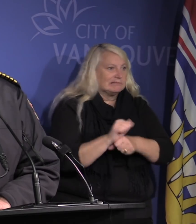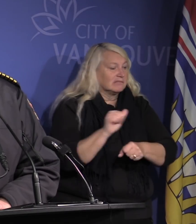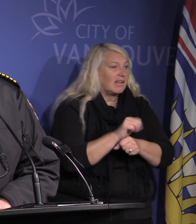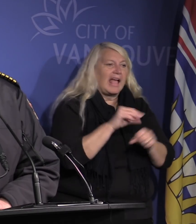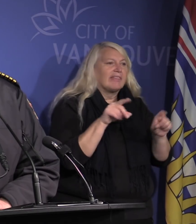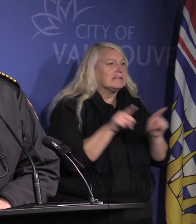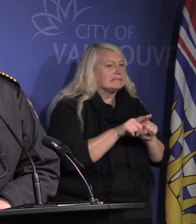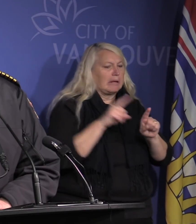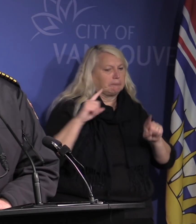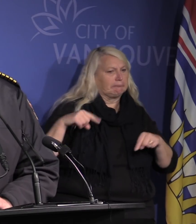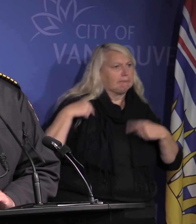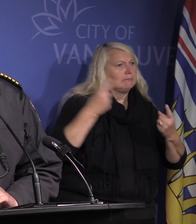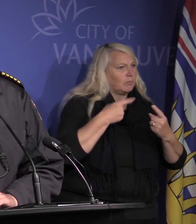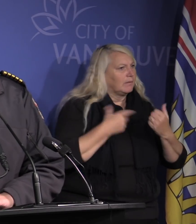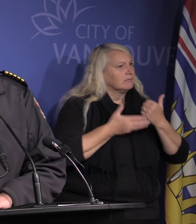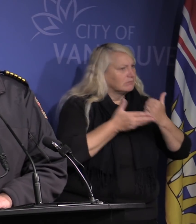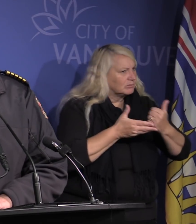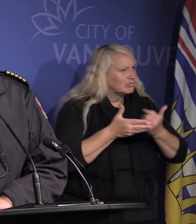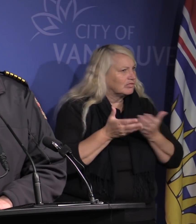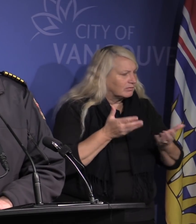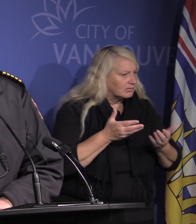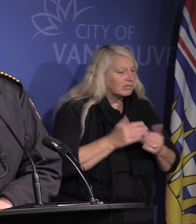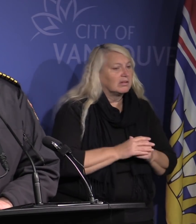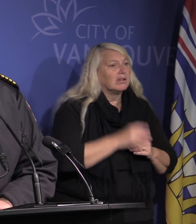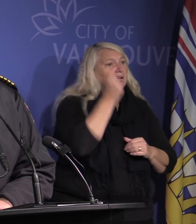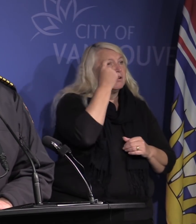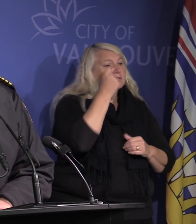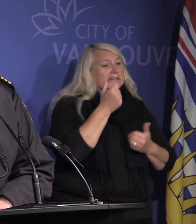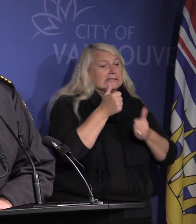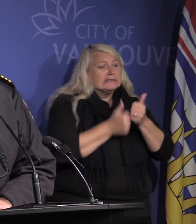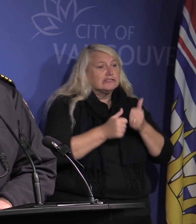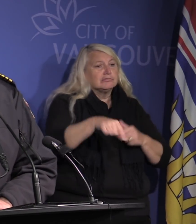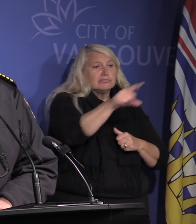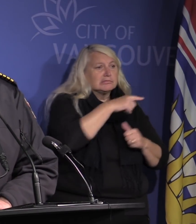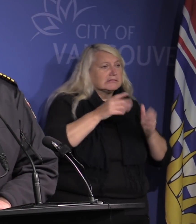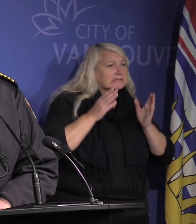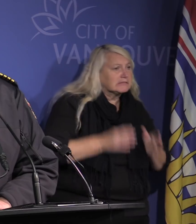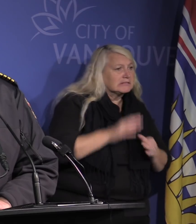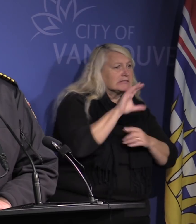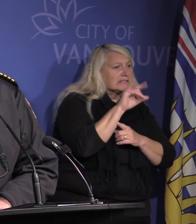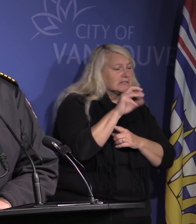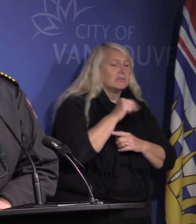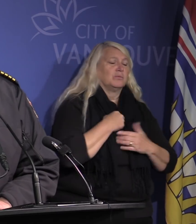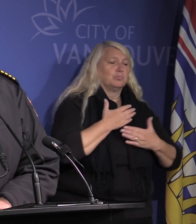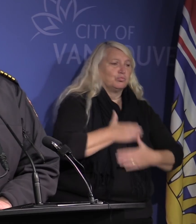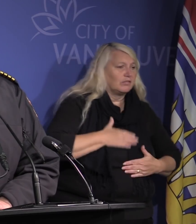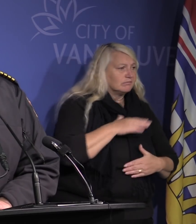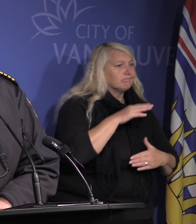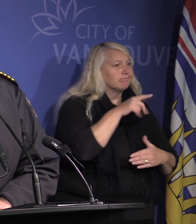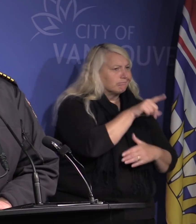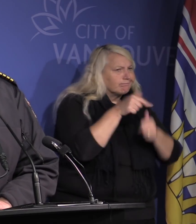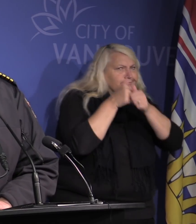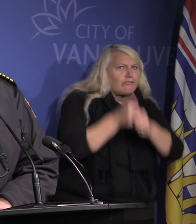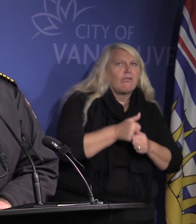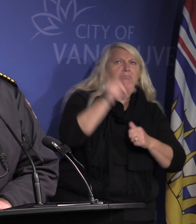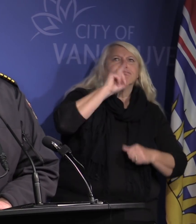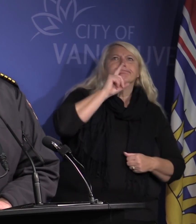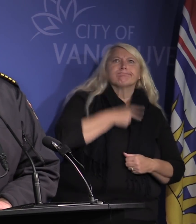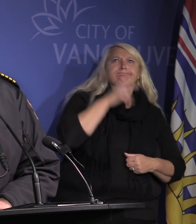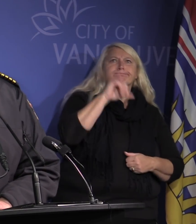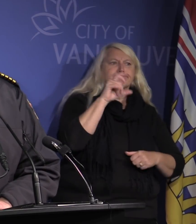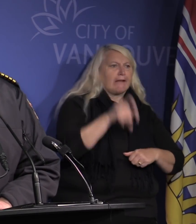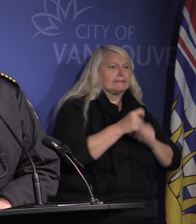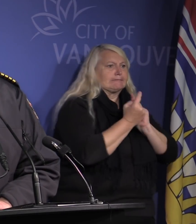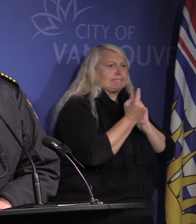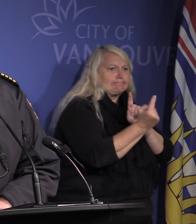have. We appreciate the efforts of our citizens with social distancing. And trust me when I say